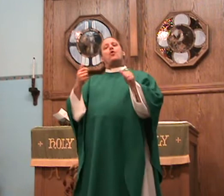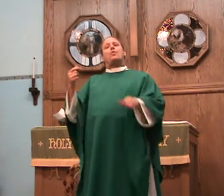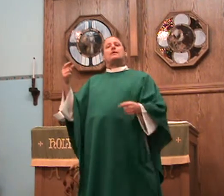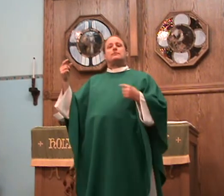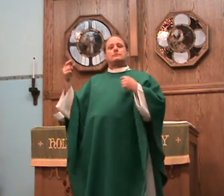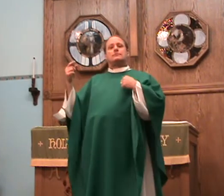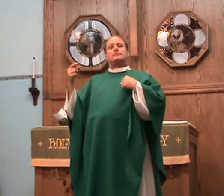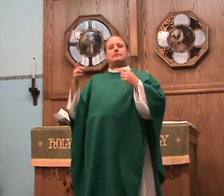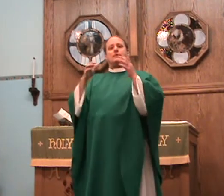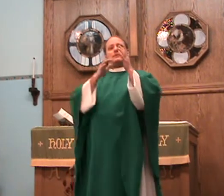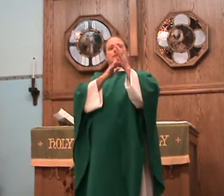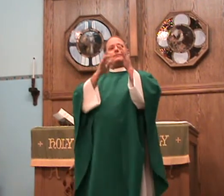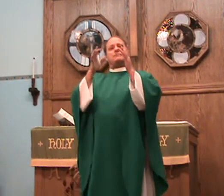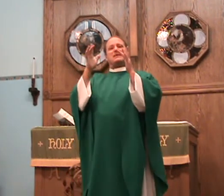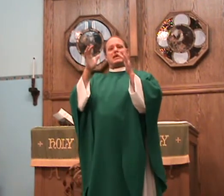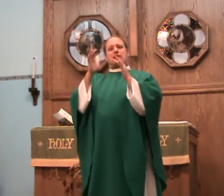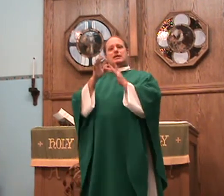follow me."